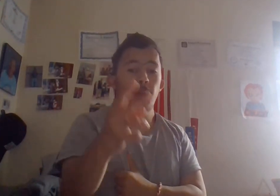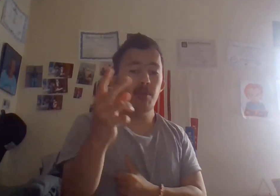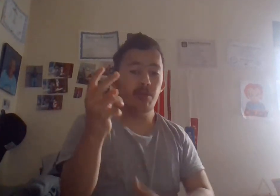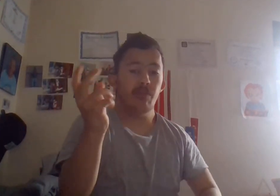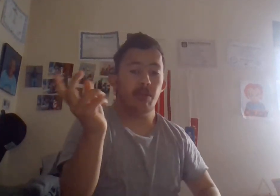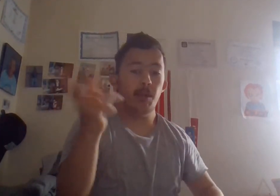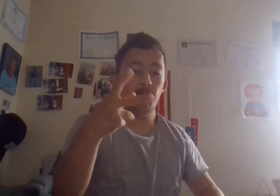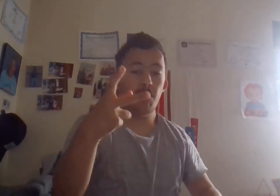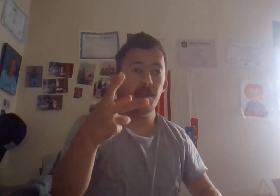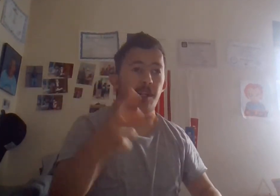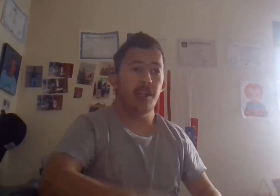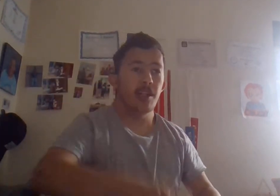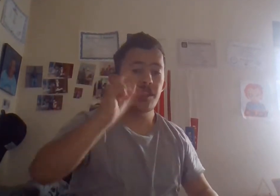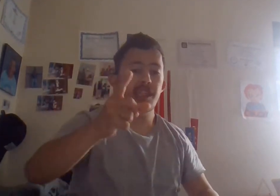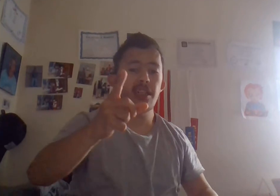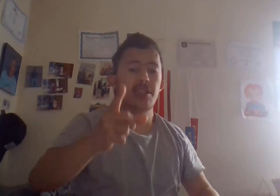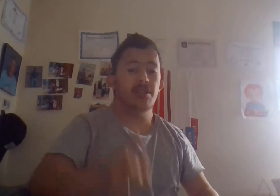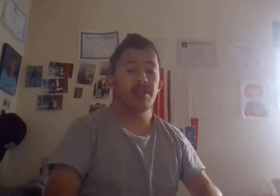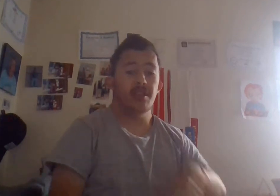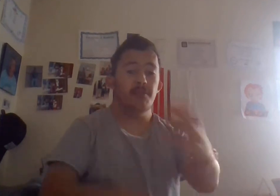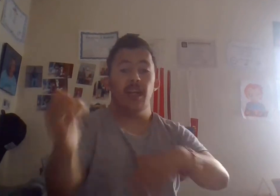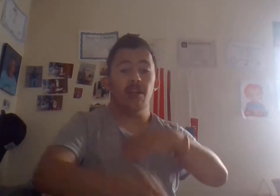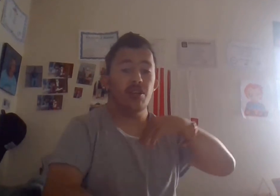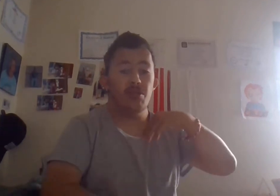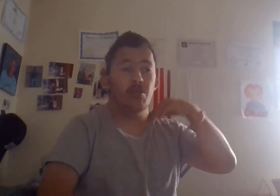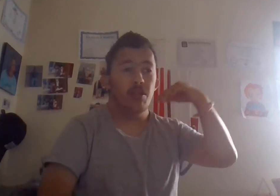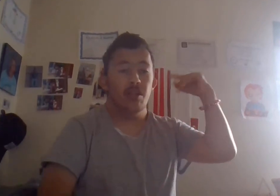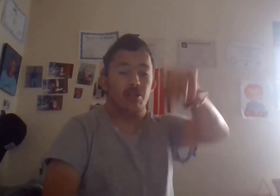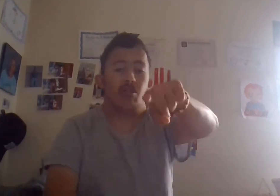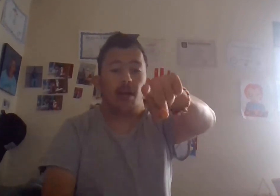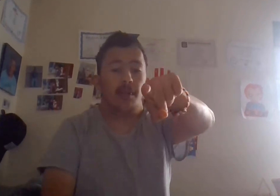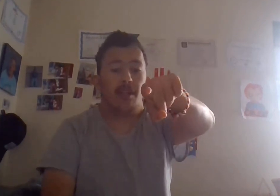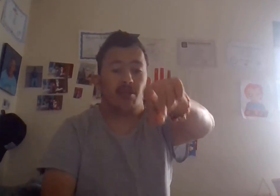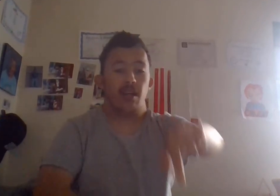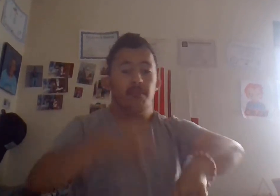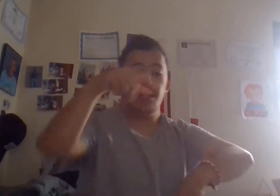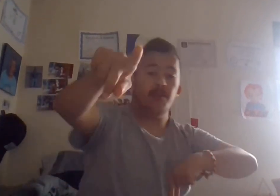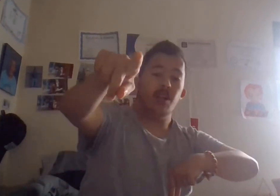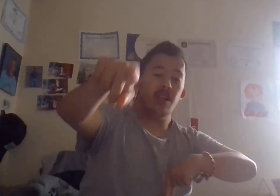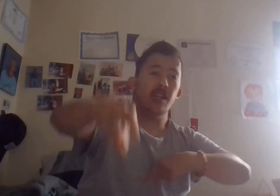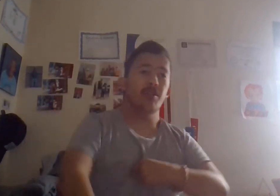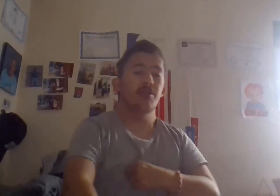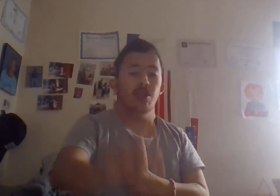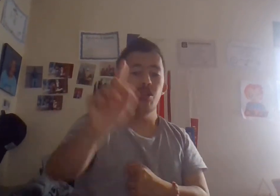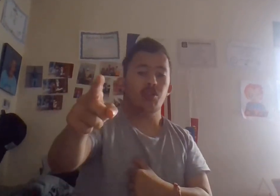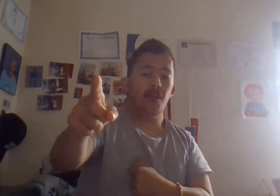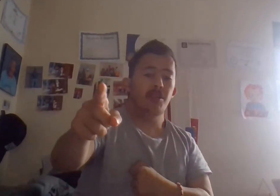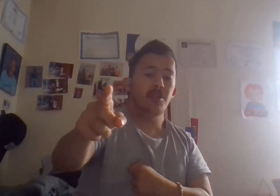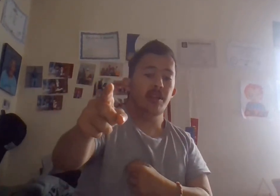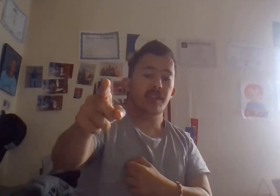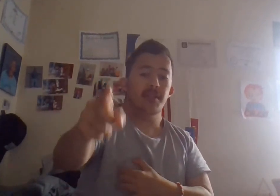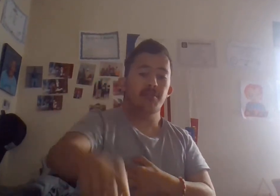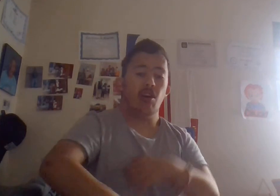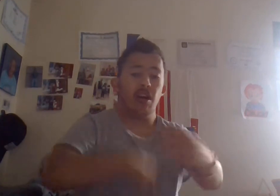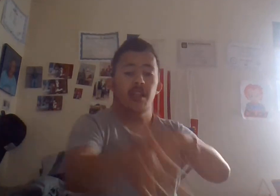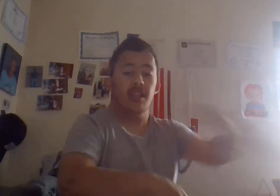Episode 2 is coming up Monday. Stay tuned if you have any new strategy, subscribe button if you have any new strategy, let's get involved.